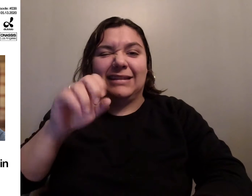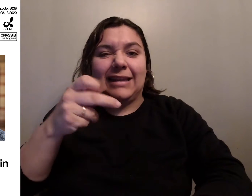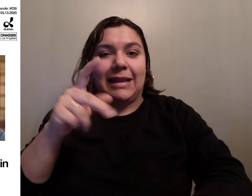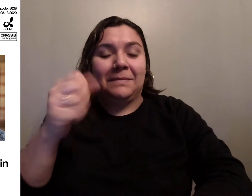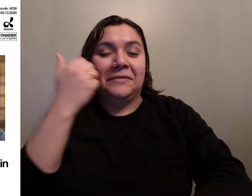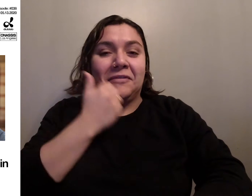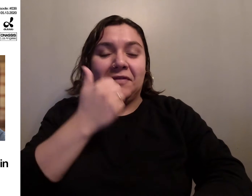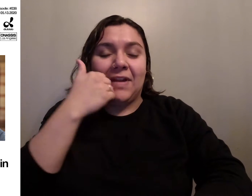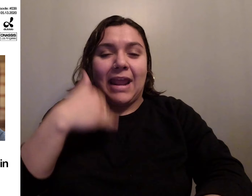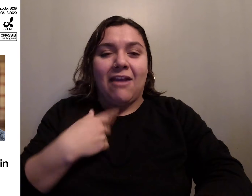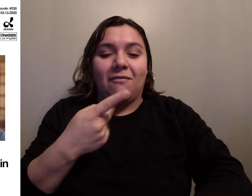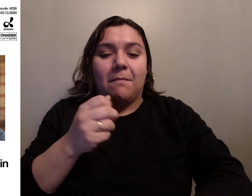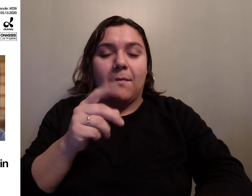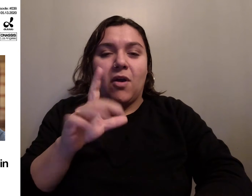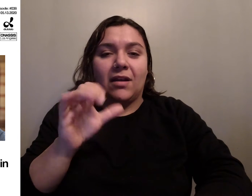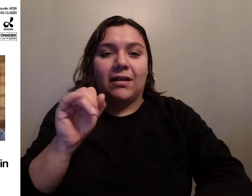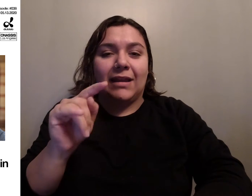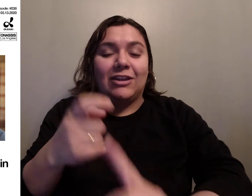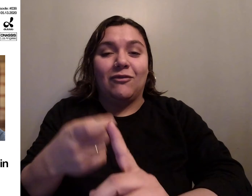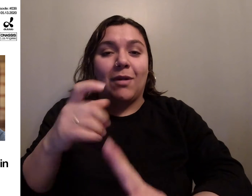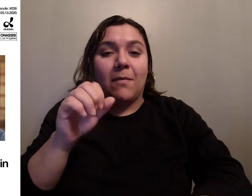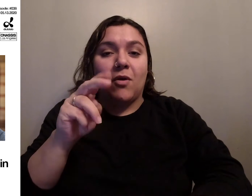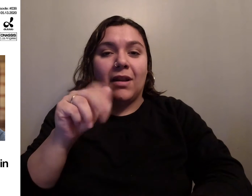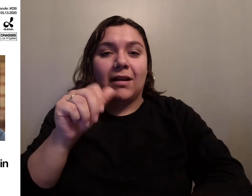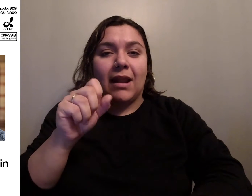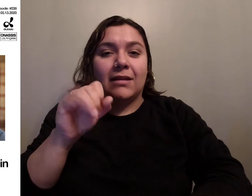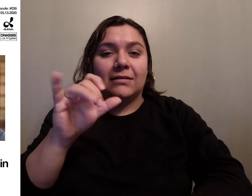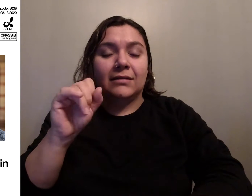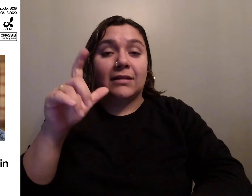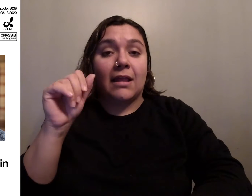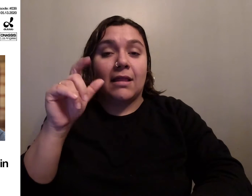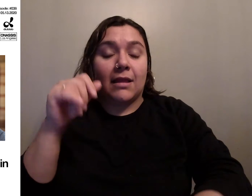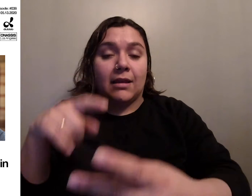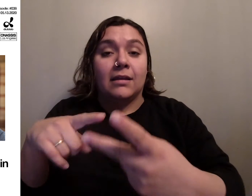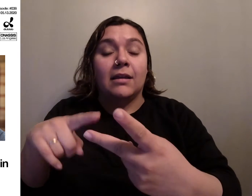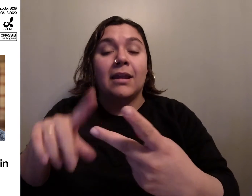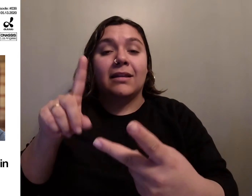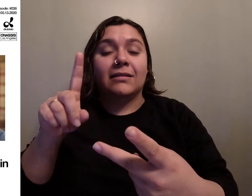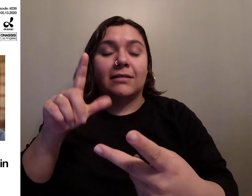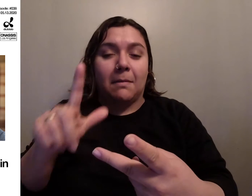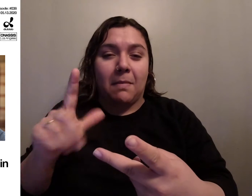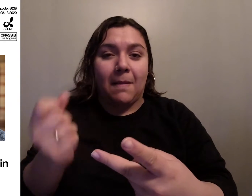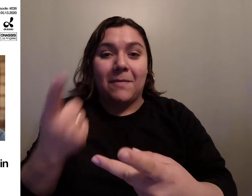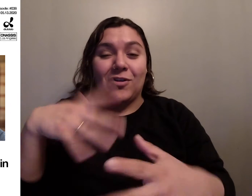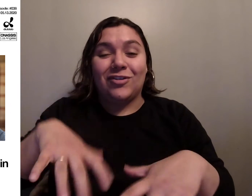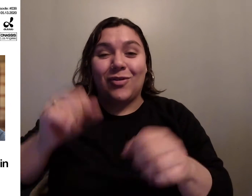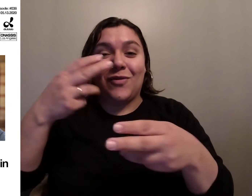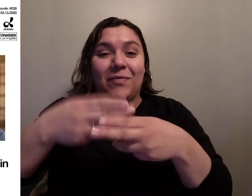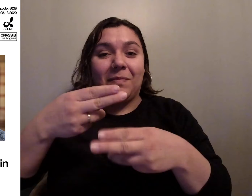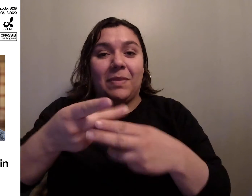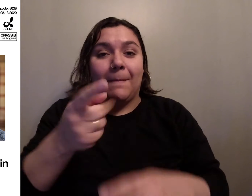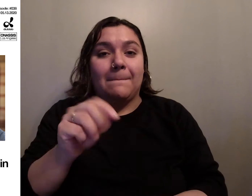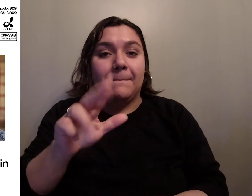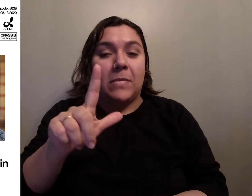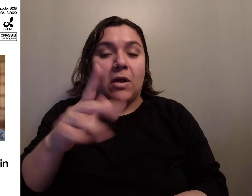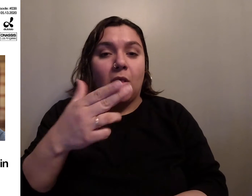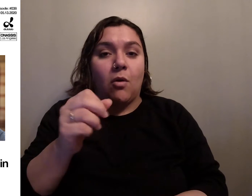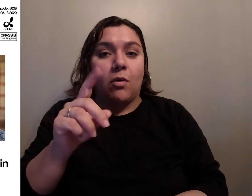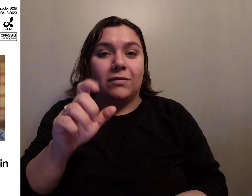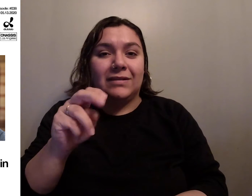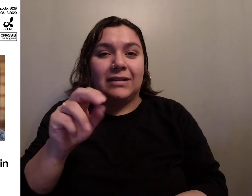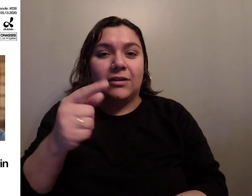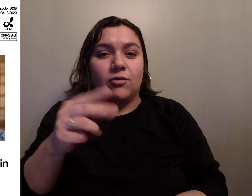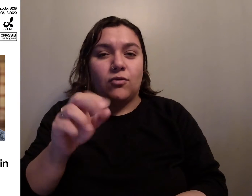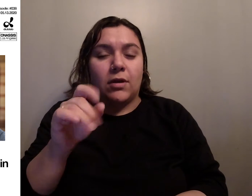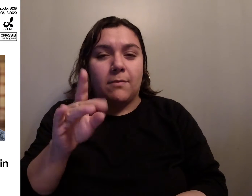Welcome to the Quarantine Tapes, a daily podcast from Onassis, LA and dublab. Hosted by Paul Holdengräber, this series chronicles